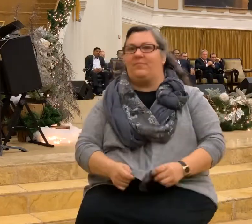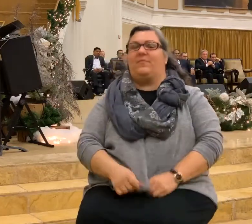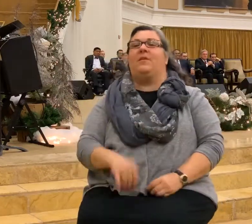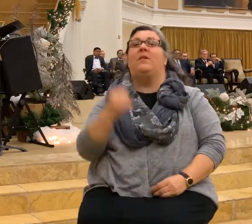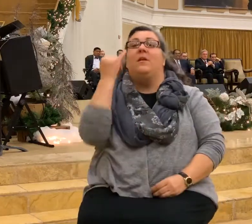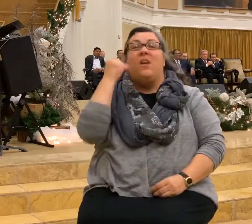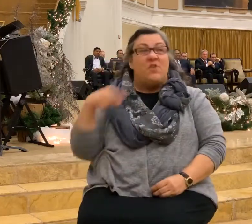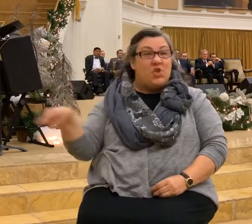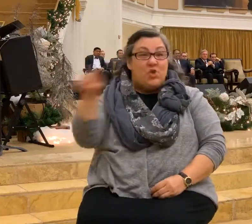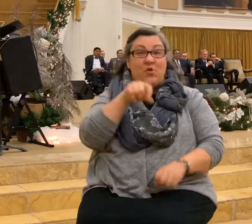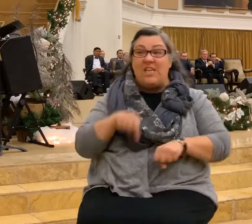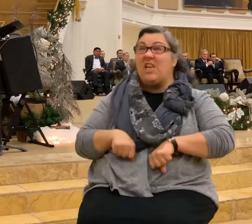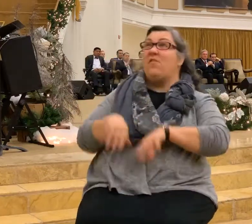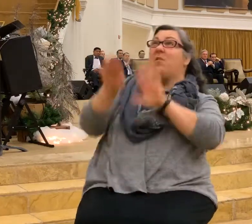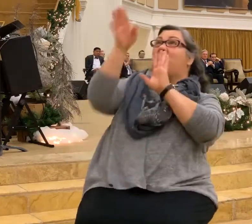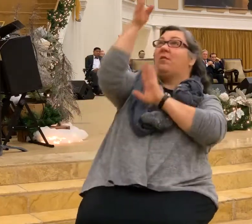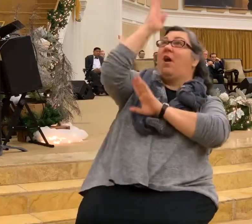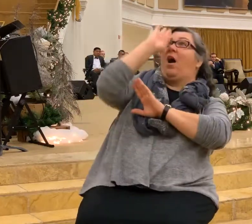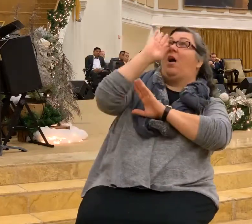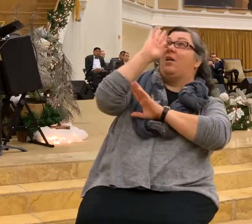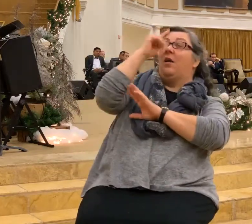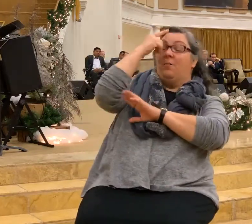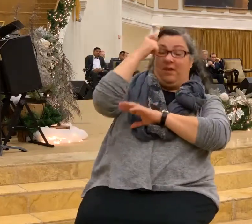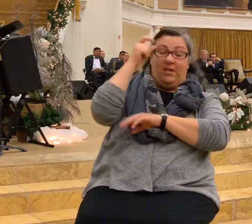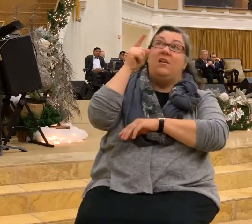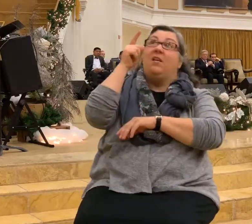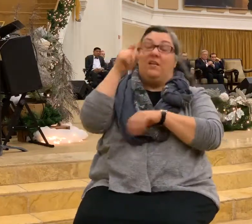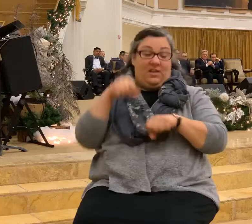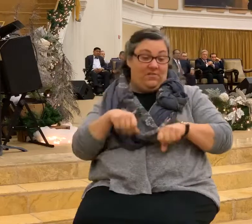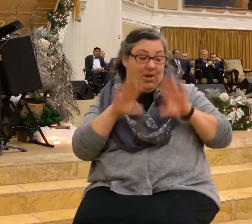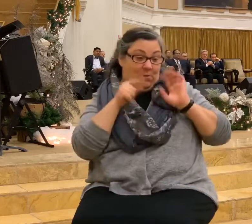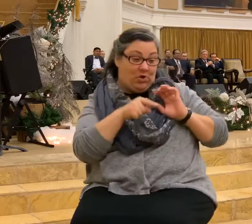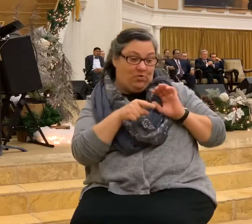If you give up on God because he's given up on you, you're the first one.